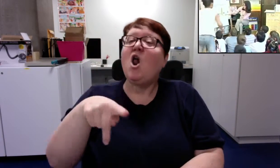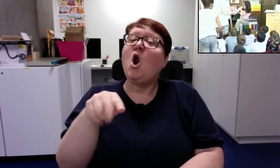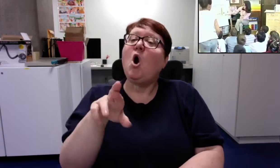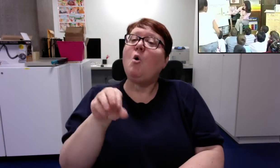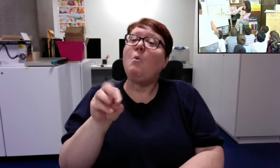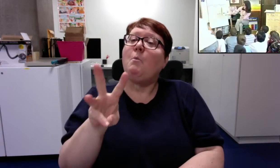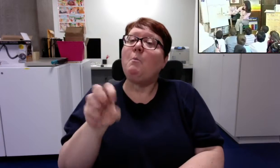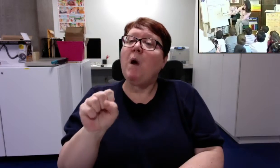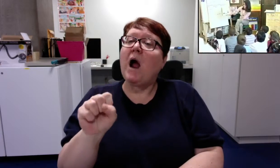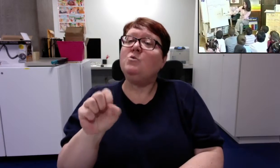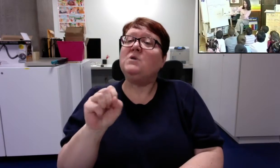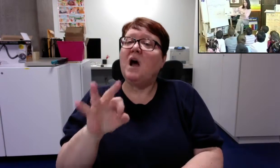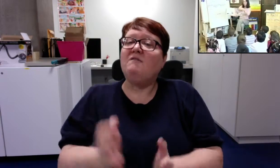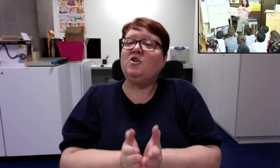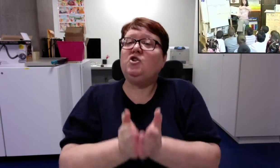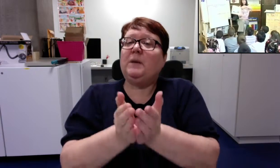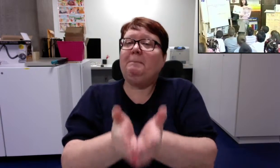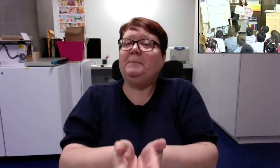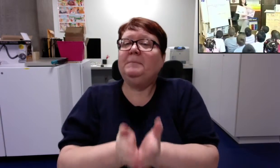of ships.